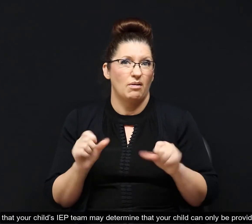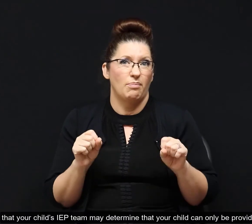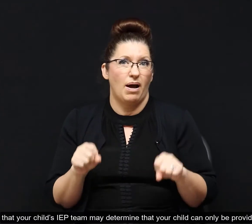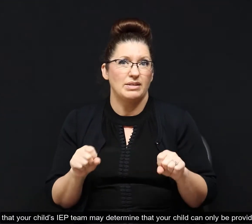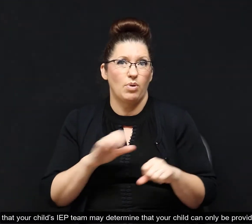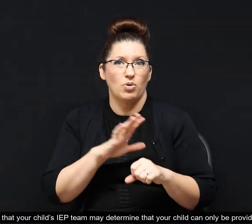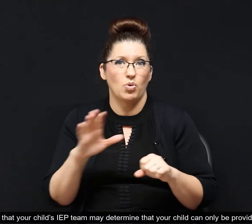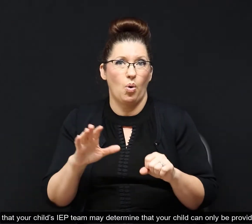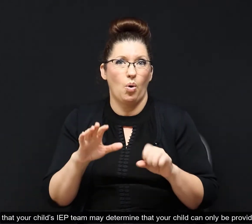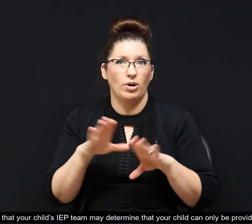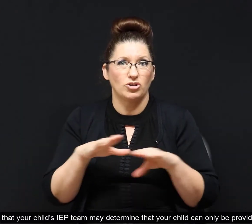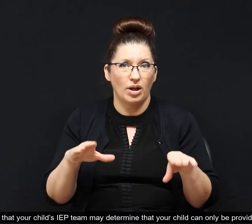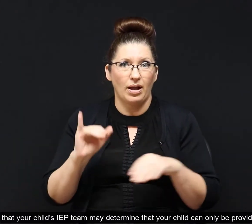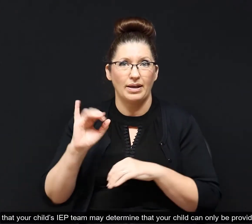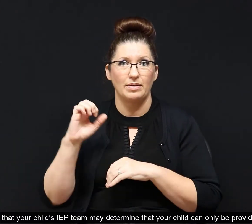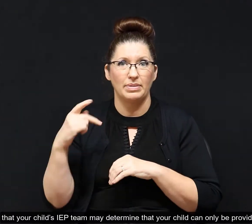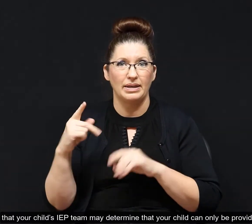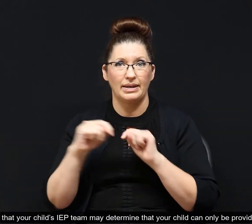may determine that your child can only be